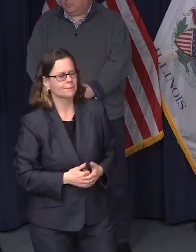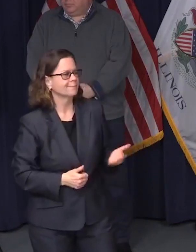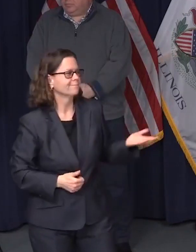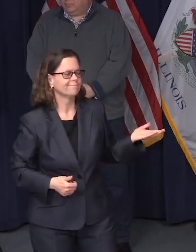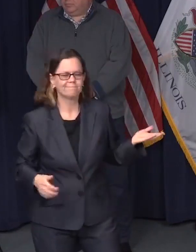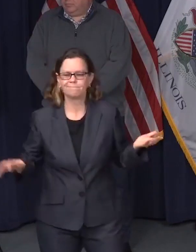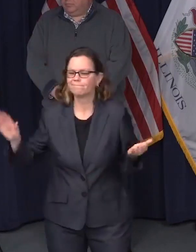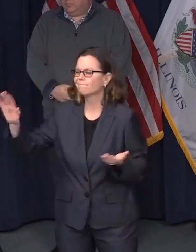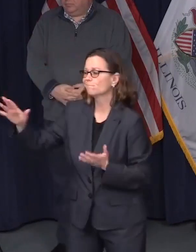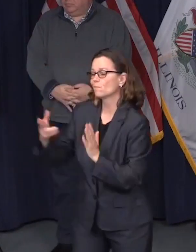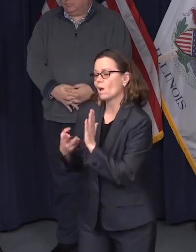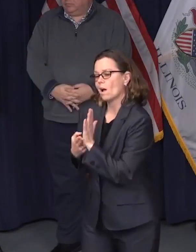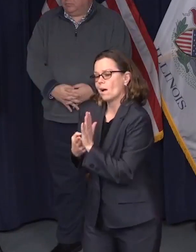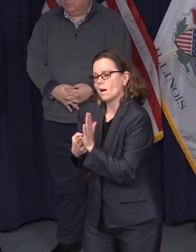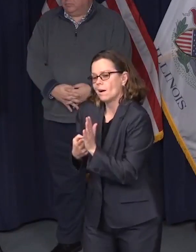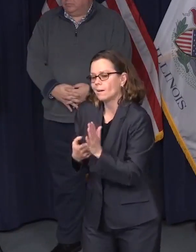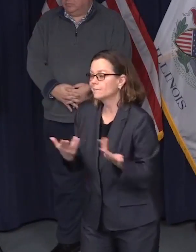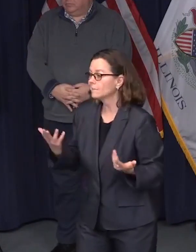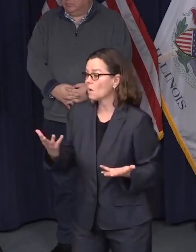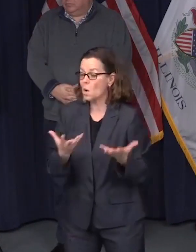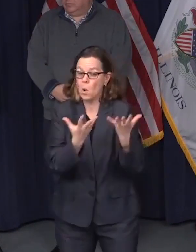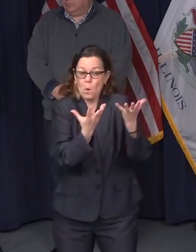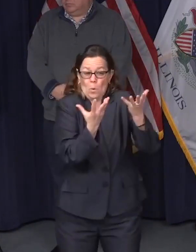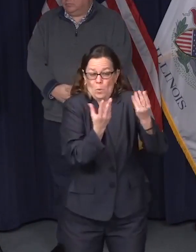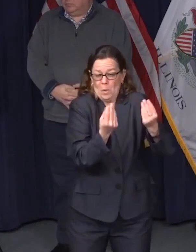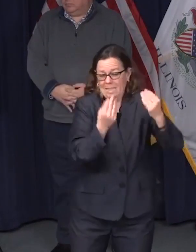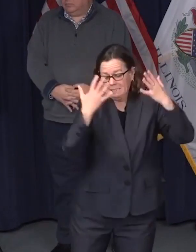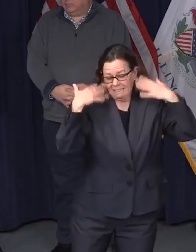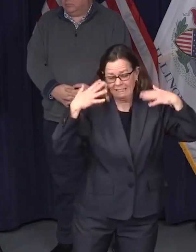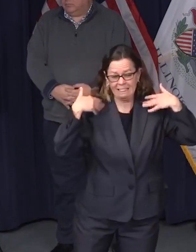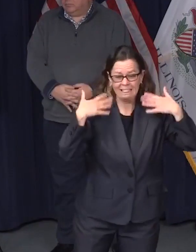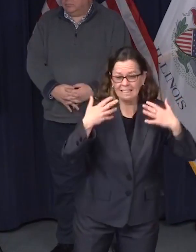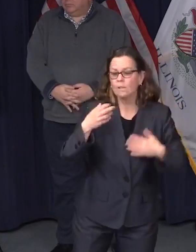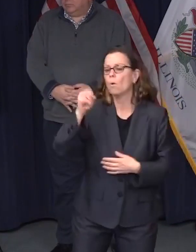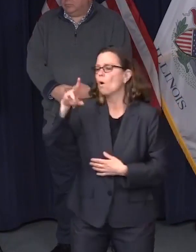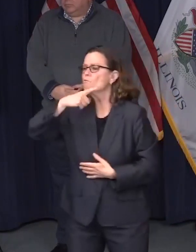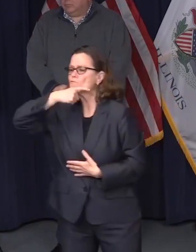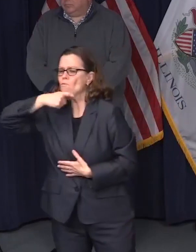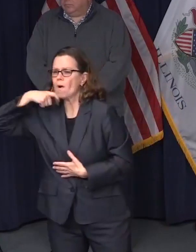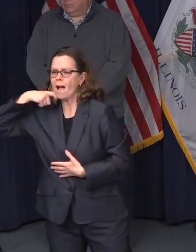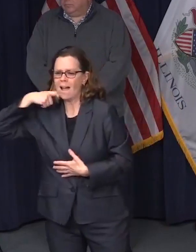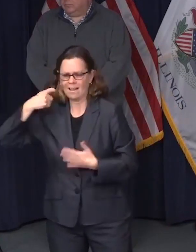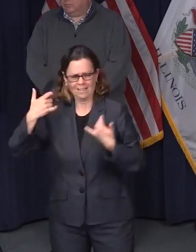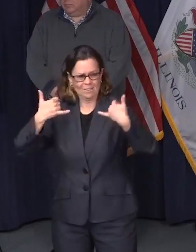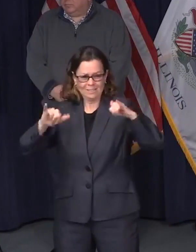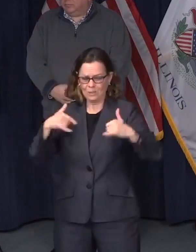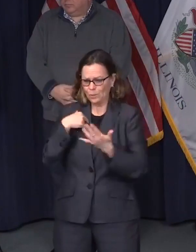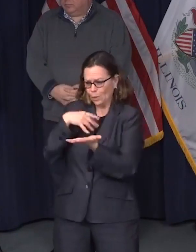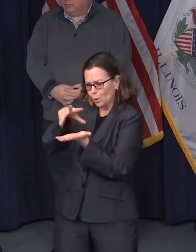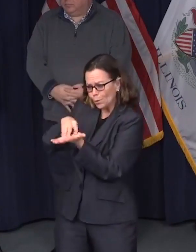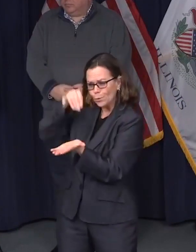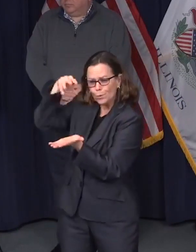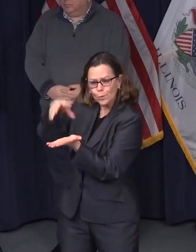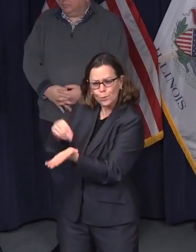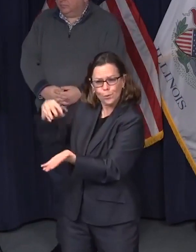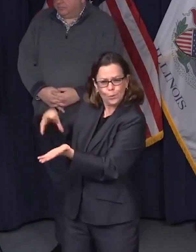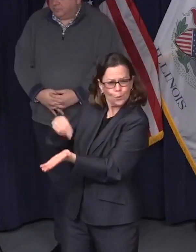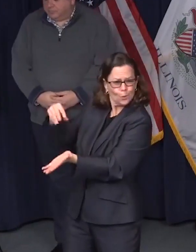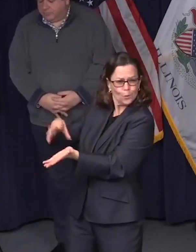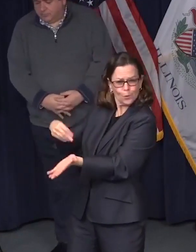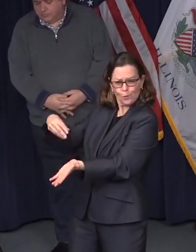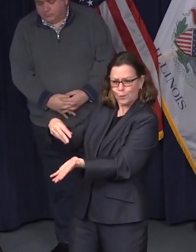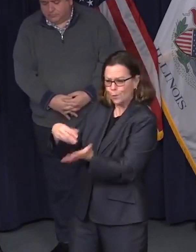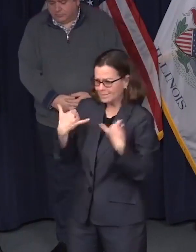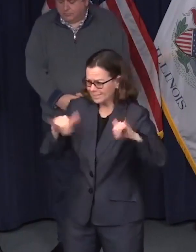to find out as much as we can about this novel virus. And so as we learn more, that will play into, some of the rules or restrictions that